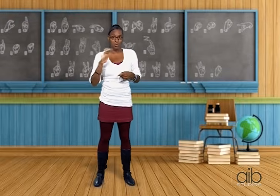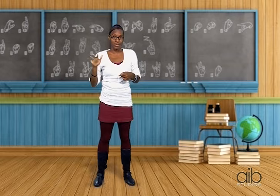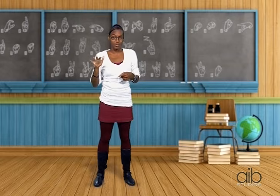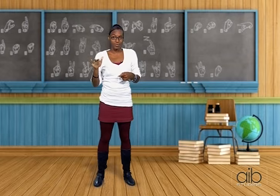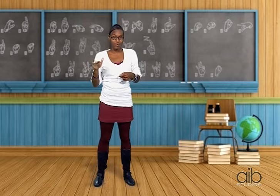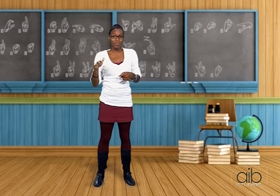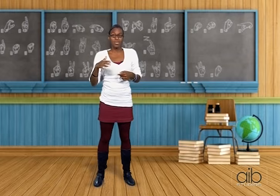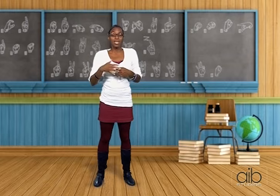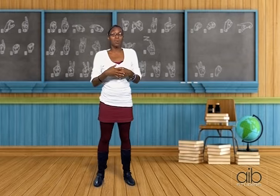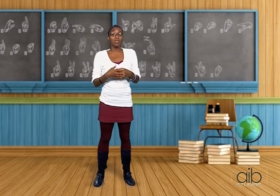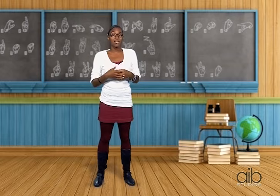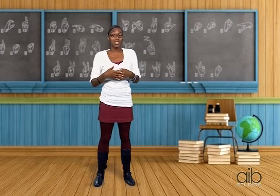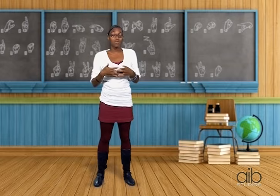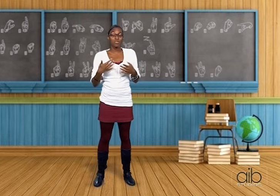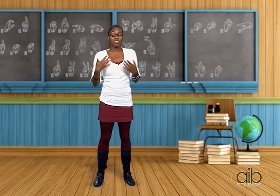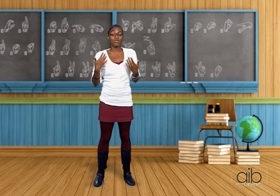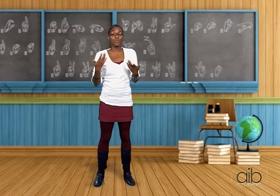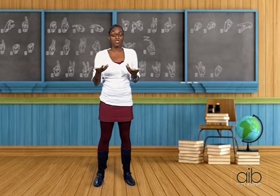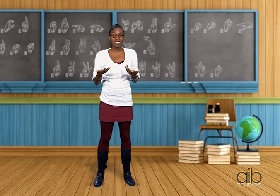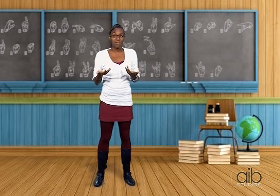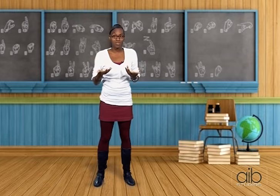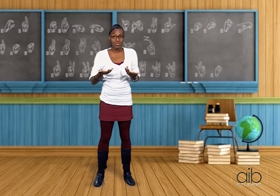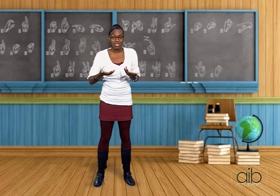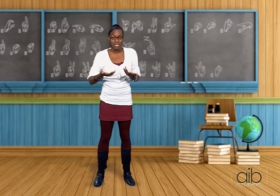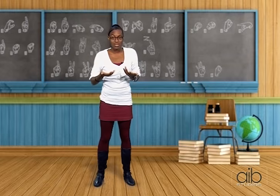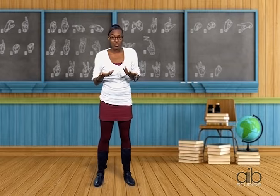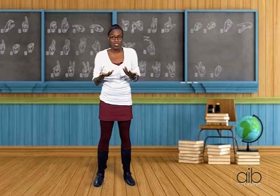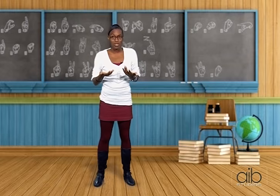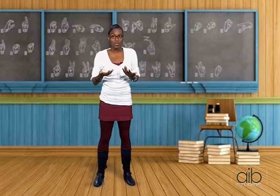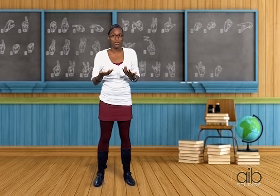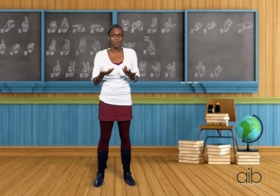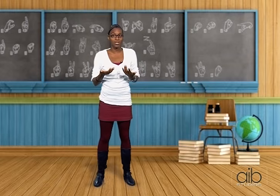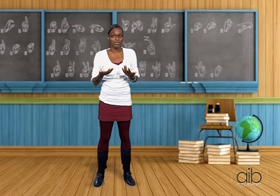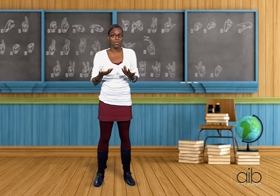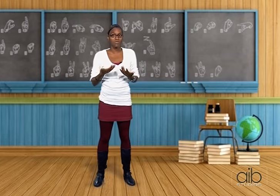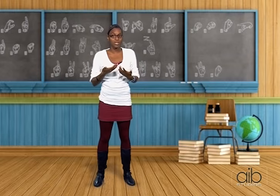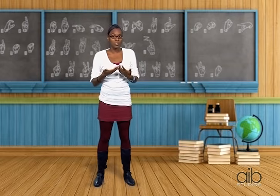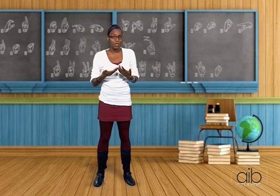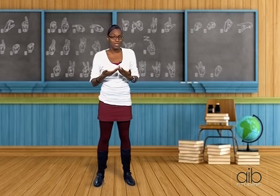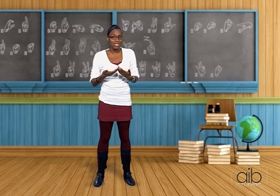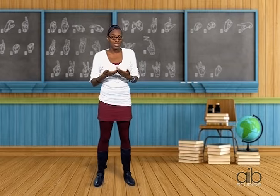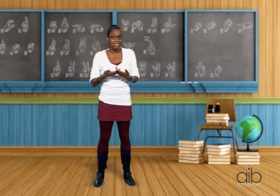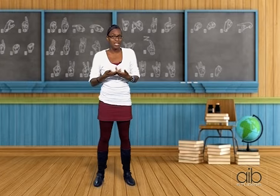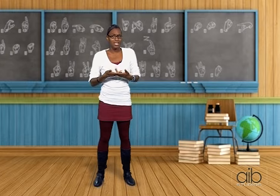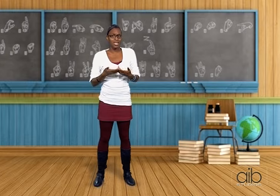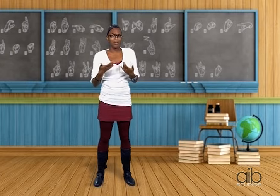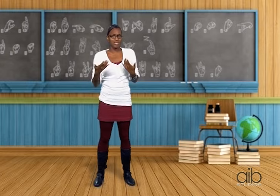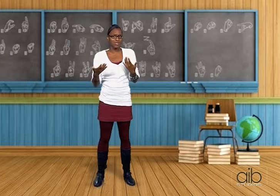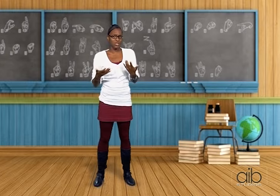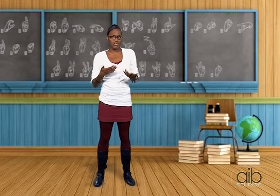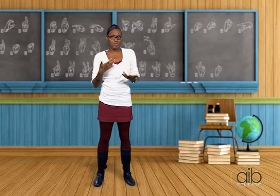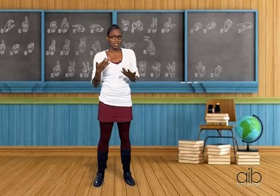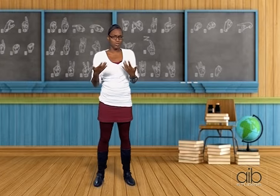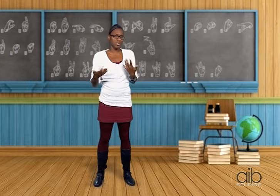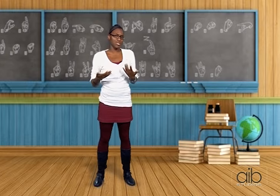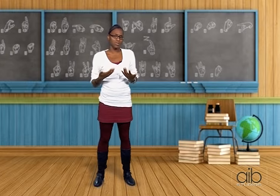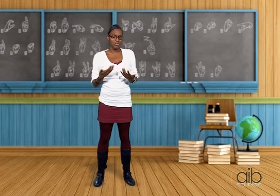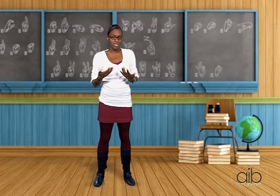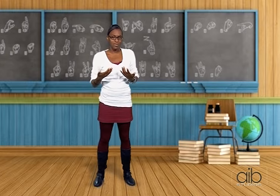spelling. And once again, if this is your first time tuning in to the show and you're wondering what finger spelling is, and what's this finger spelling quiz I'm going to be giving